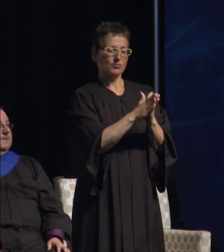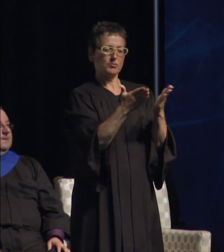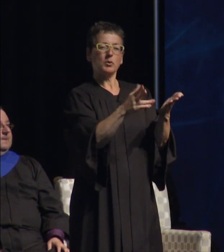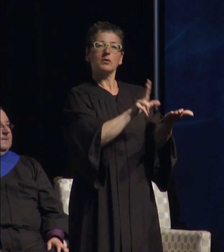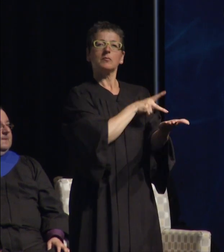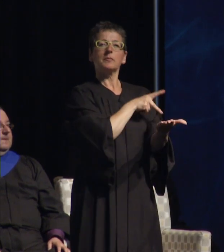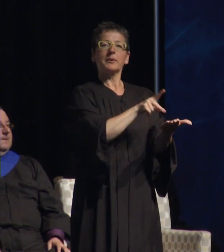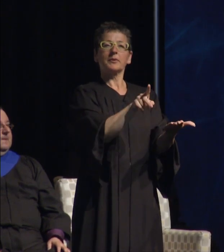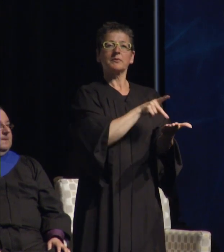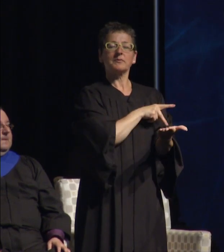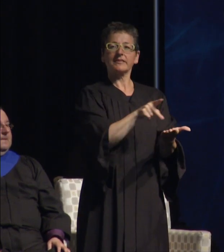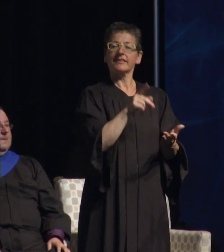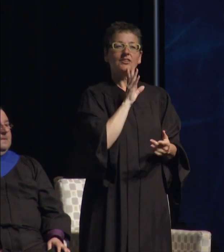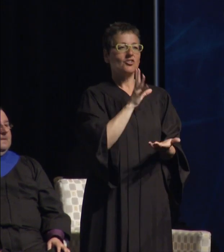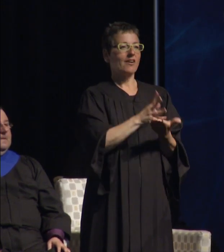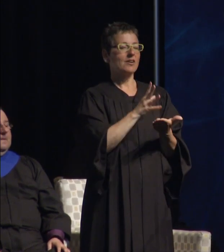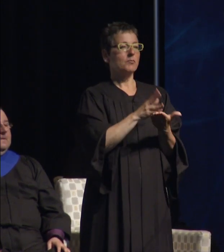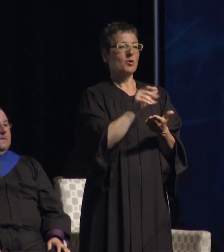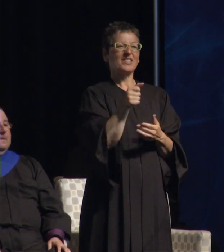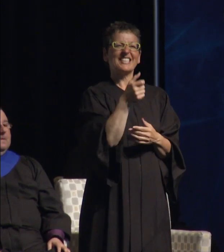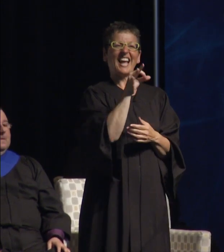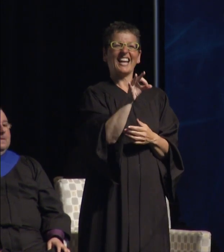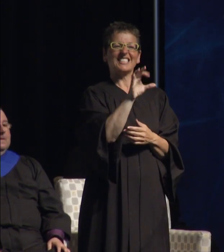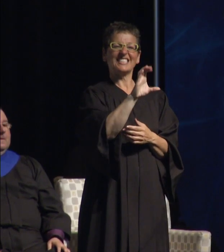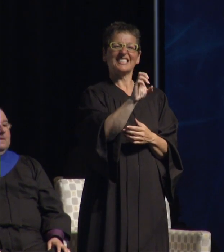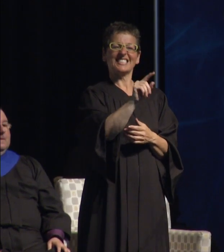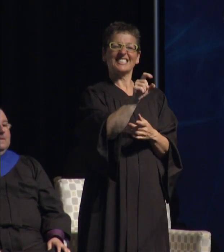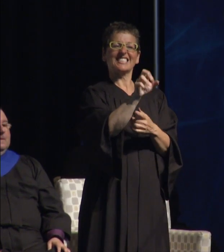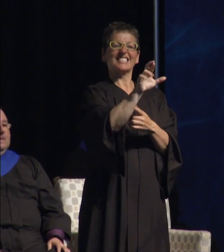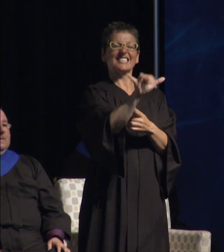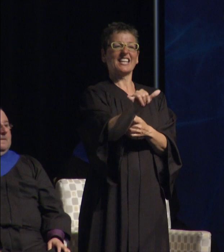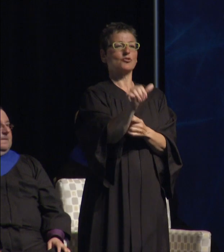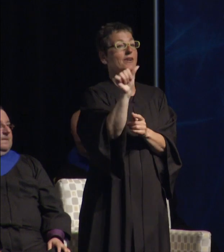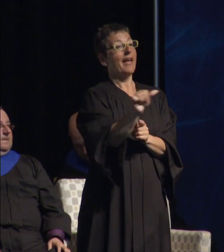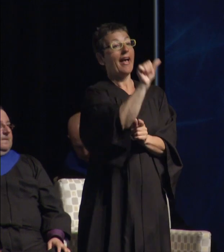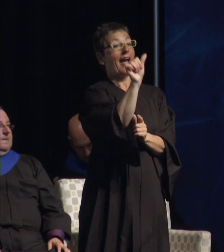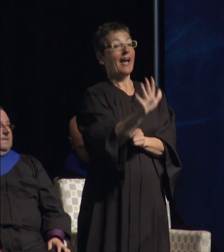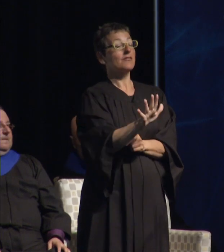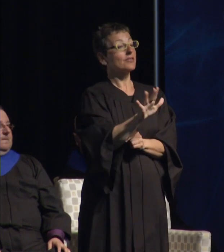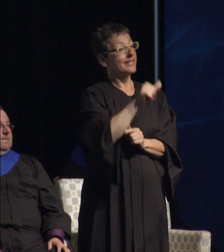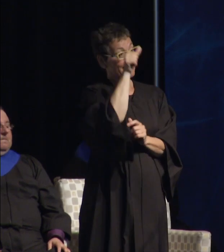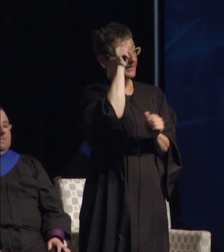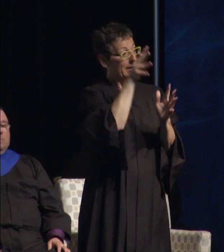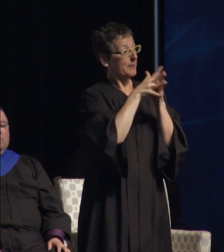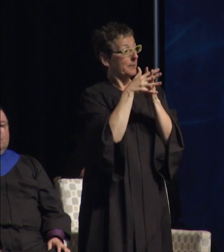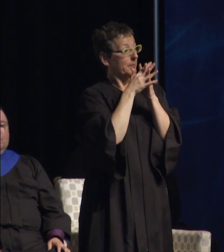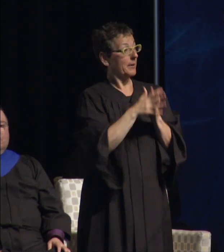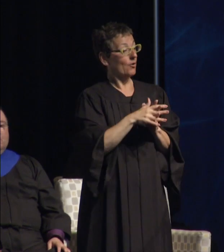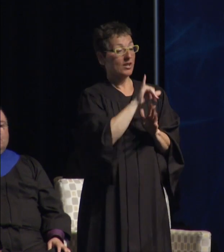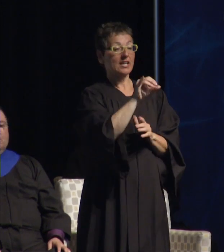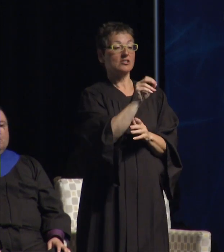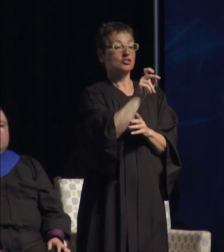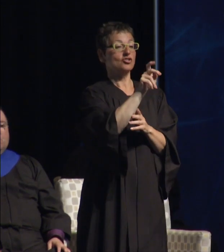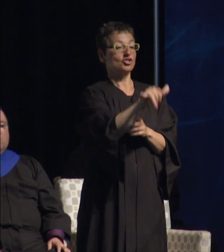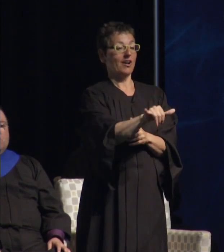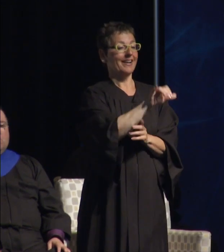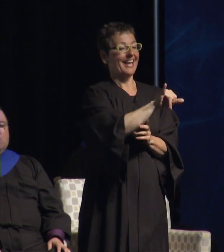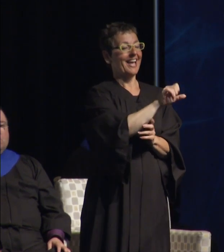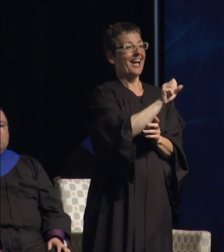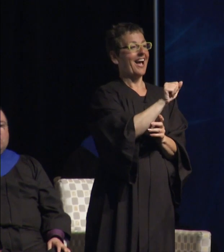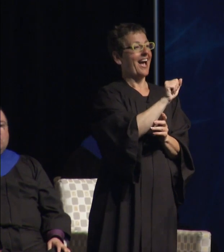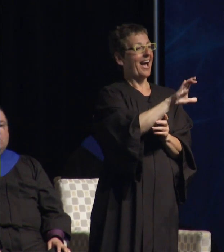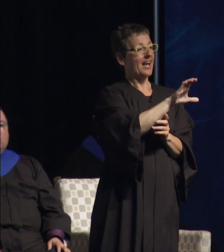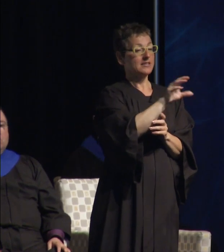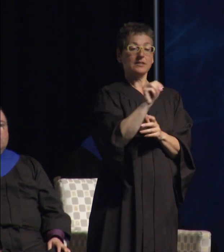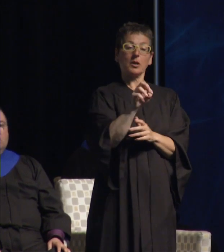poems was about the 19th century African-American jockey Isaac Murphy. Mr.